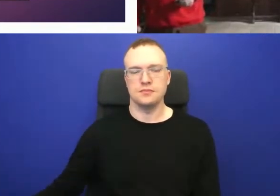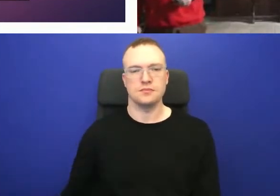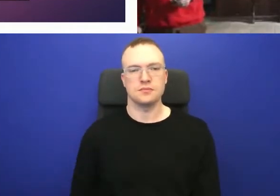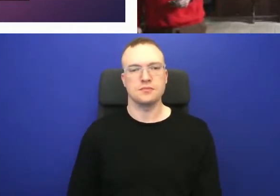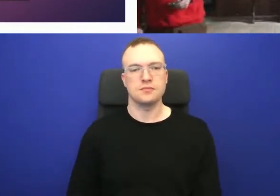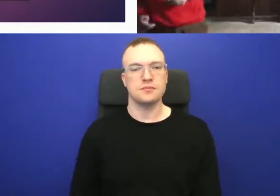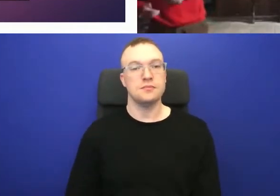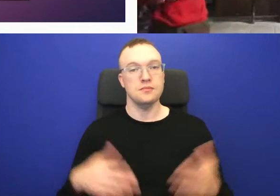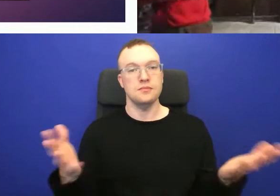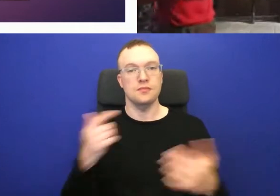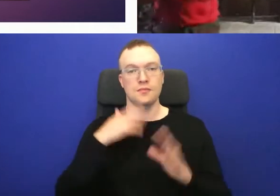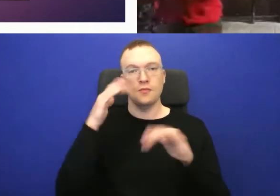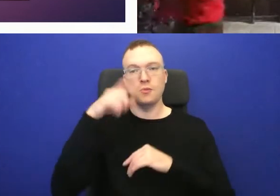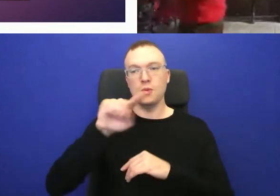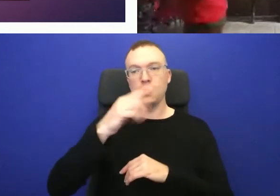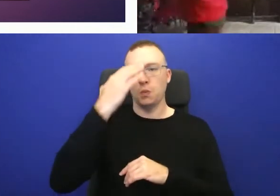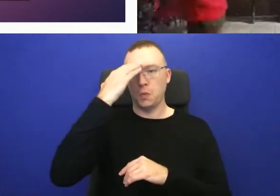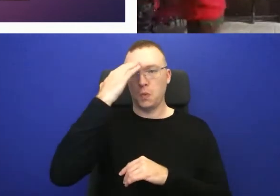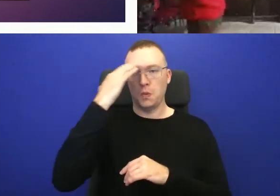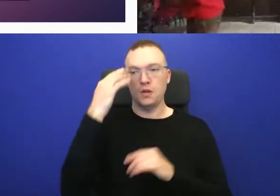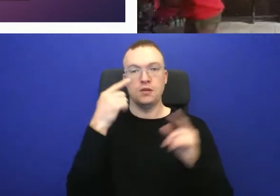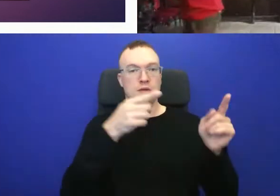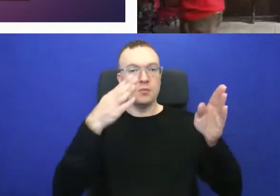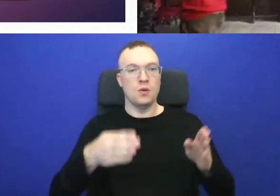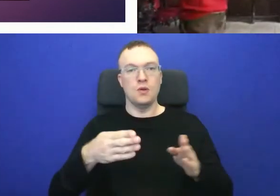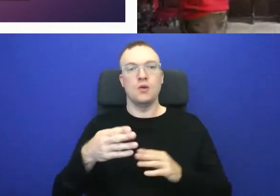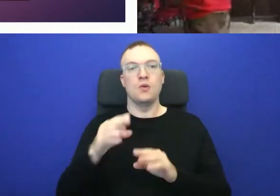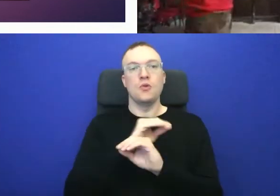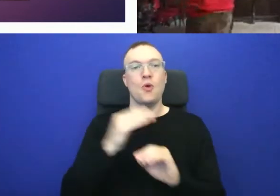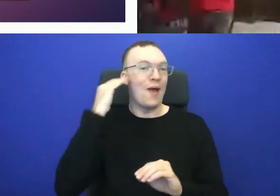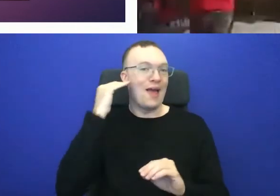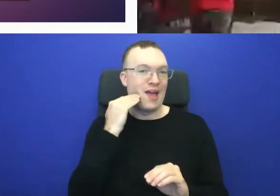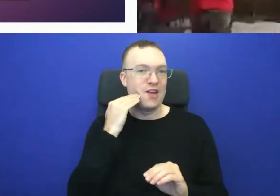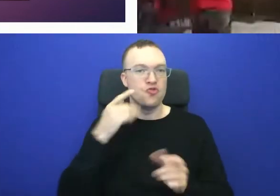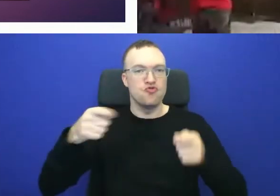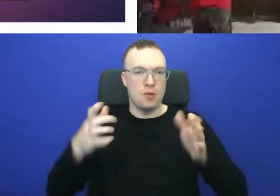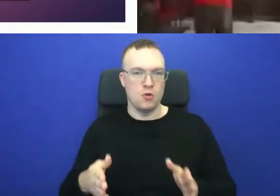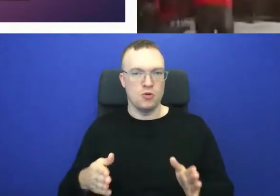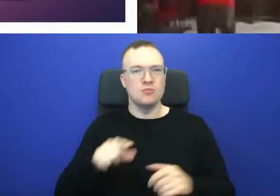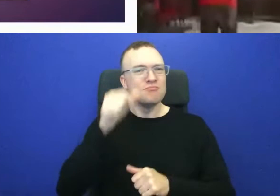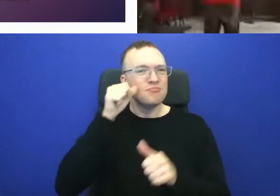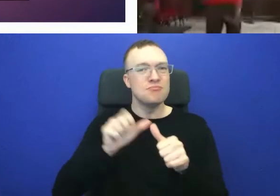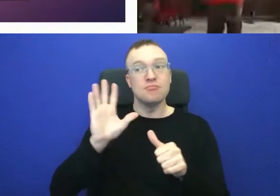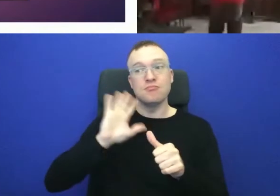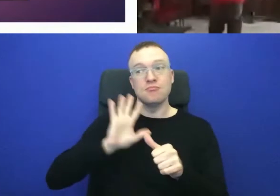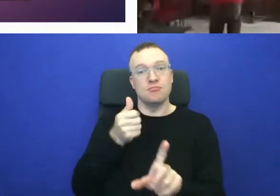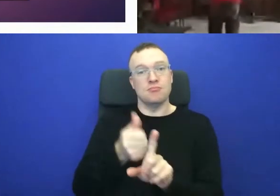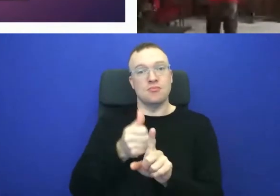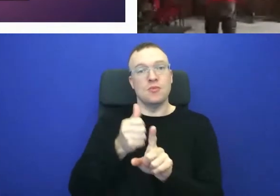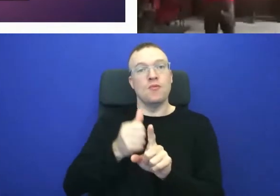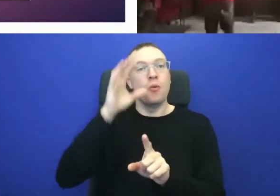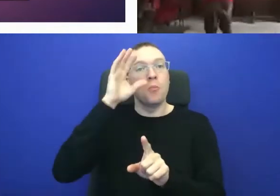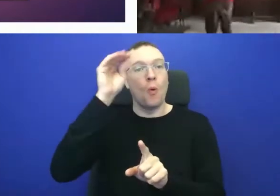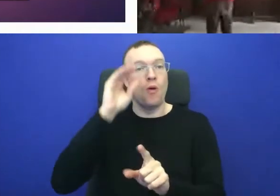So I expect all of you know this person here, the Headless Drummer. If you remember, he was a boy